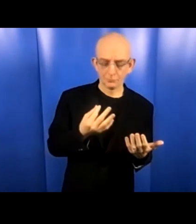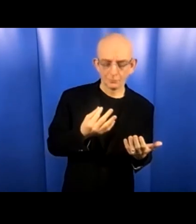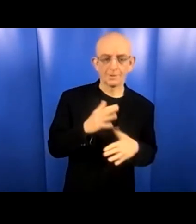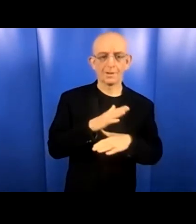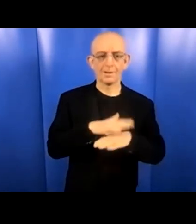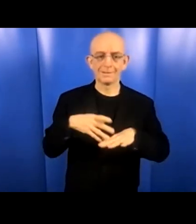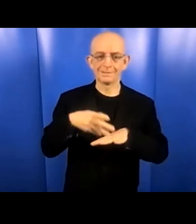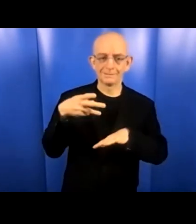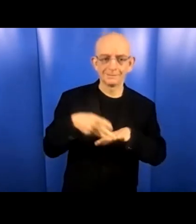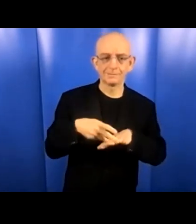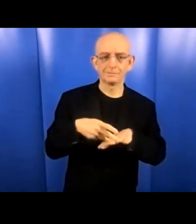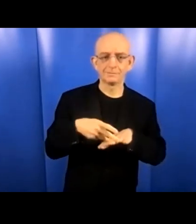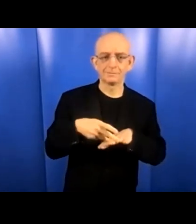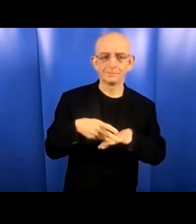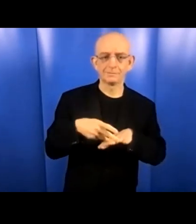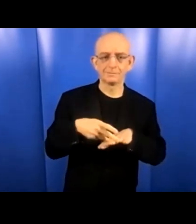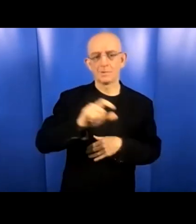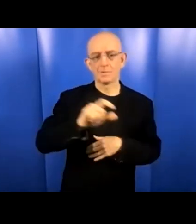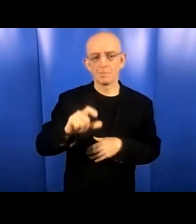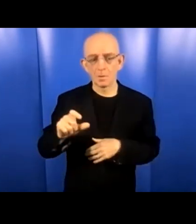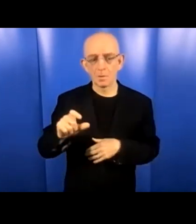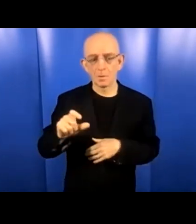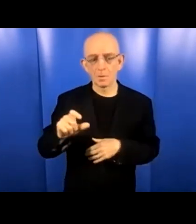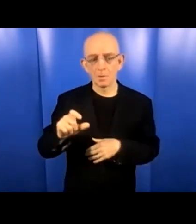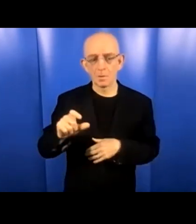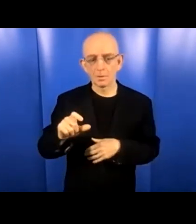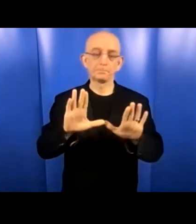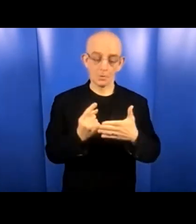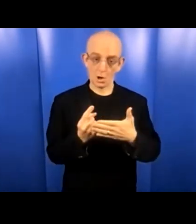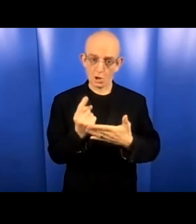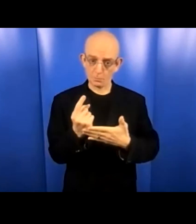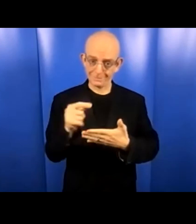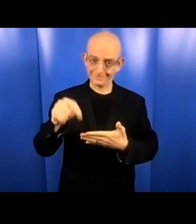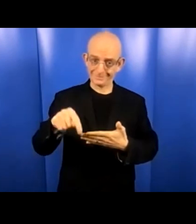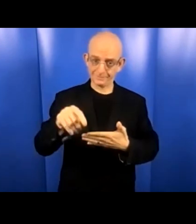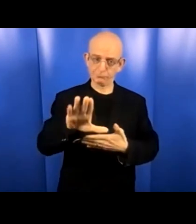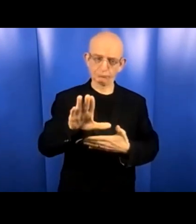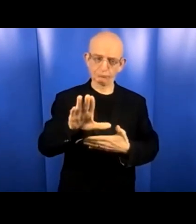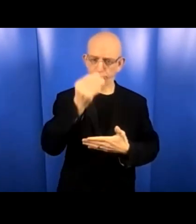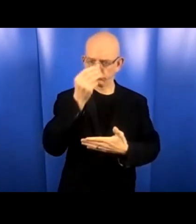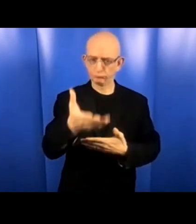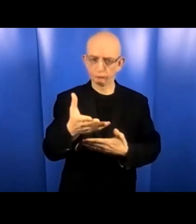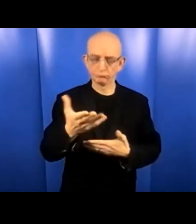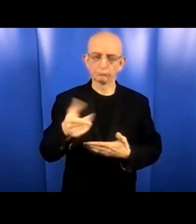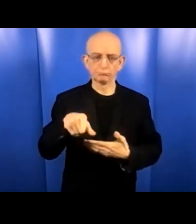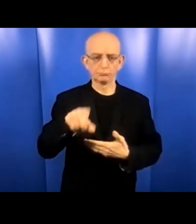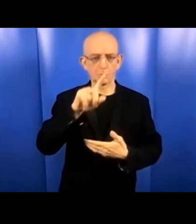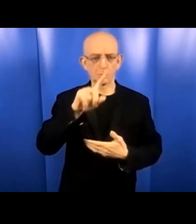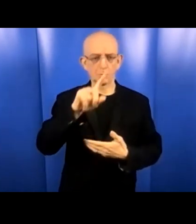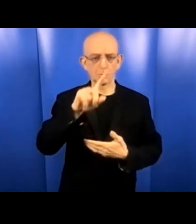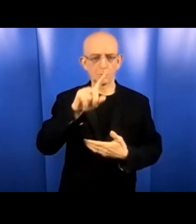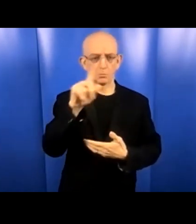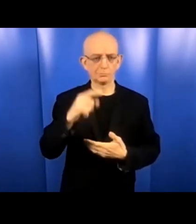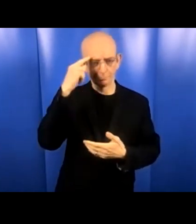then I hear this question, my mind went back to when we first started the work here in Fiji and